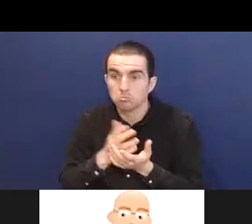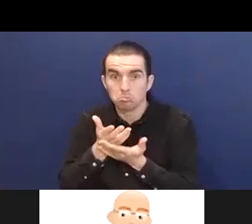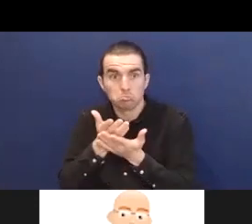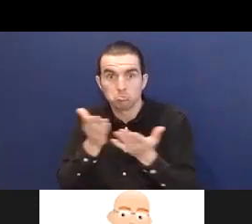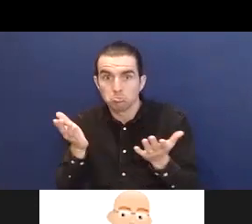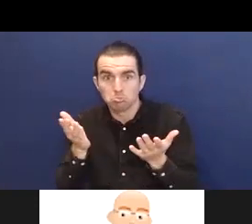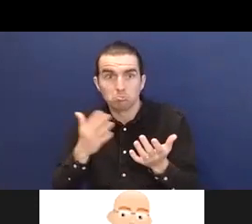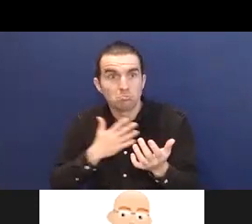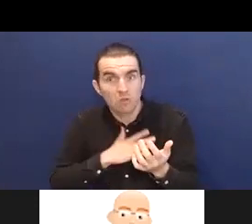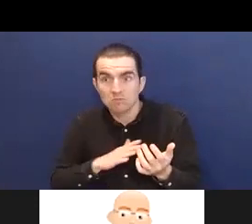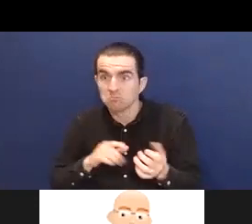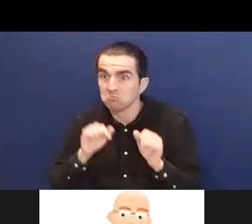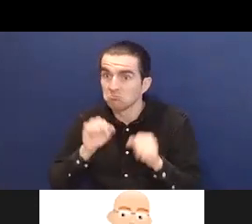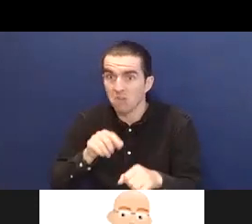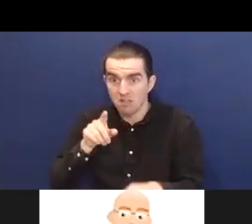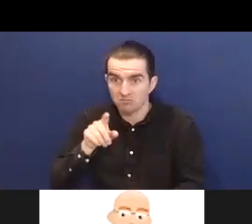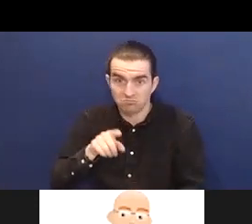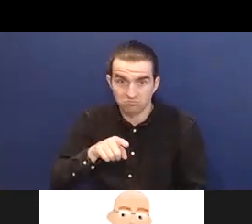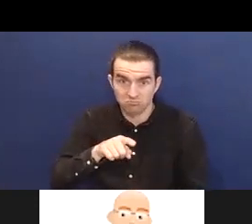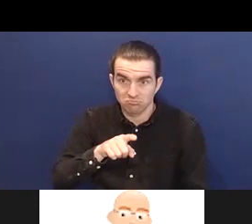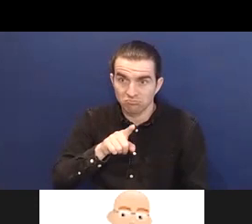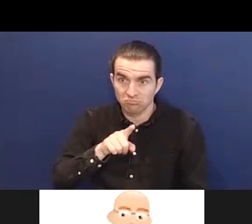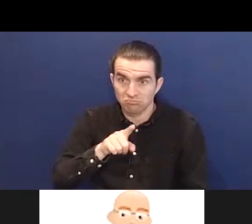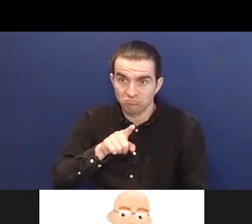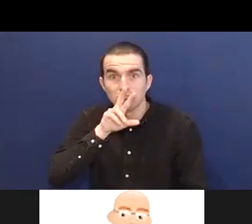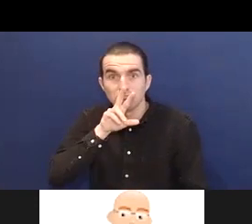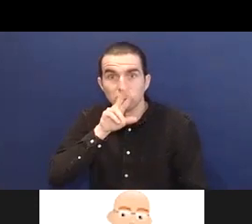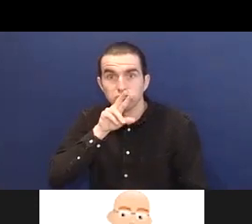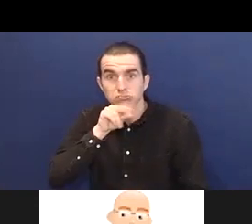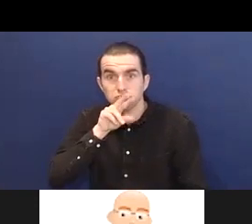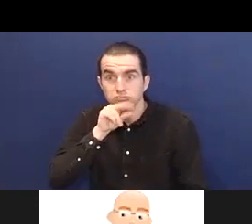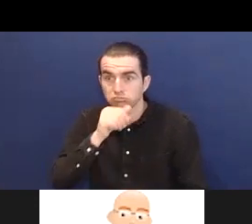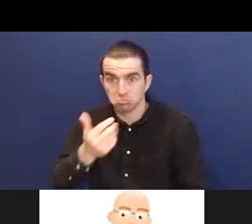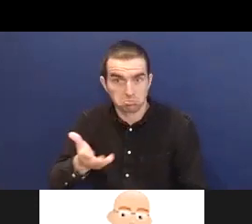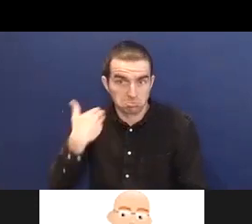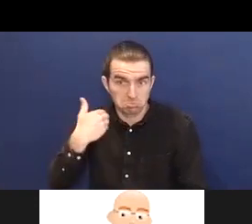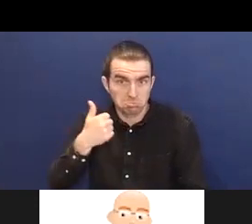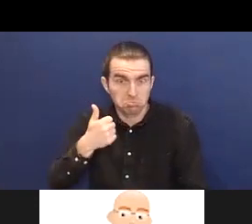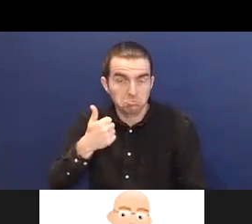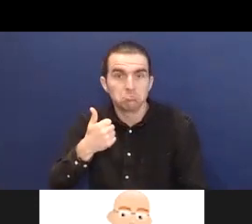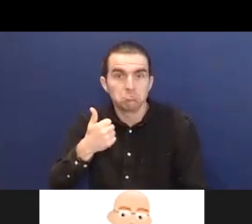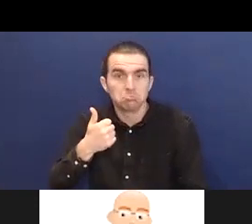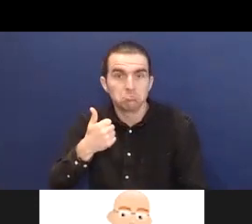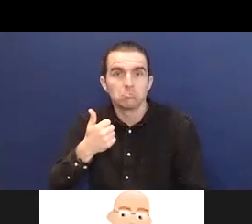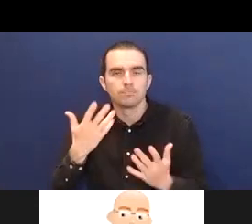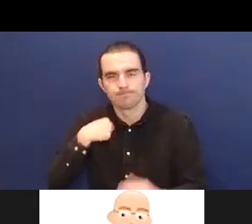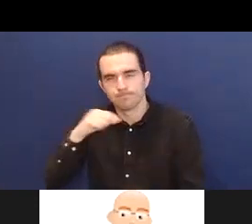and speak out. So the first question is, what are